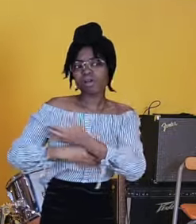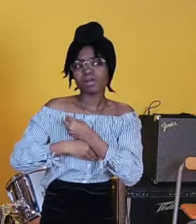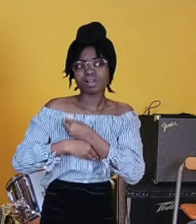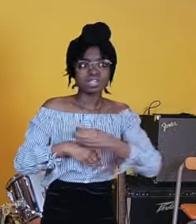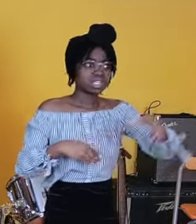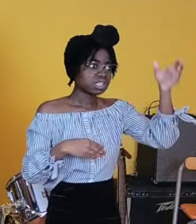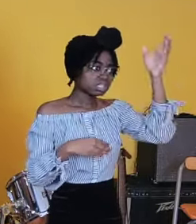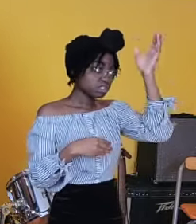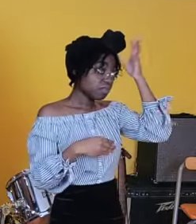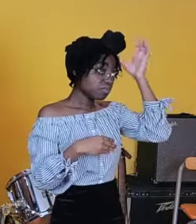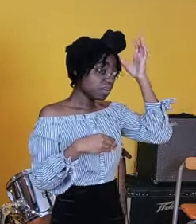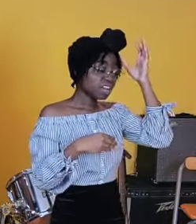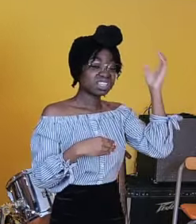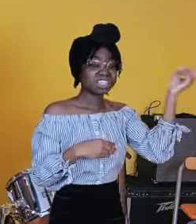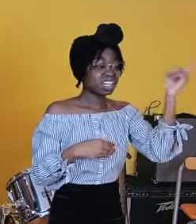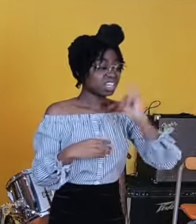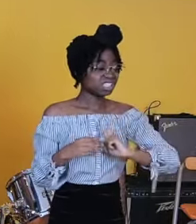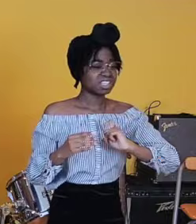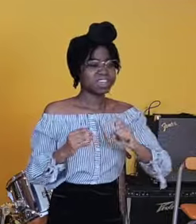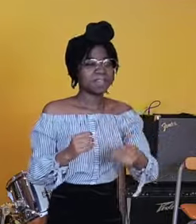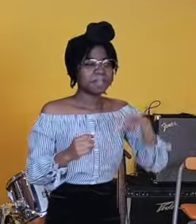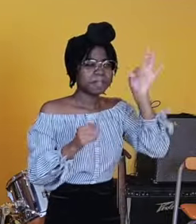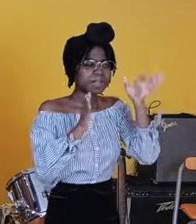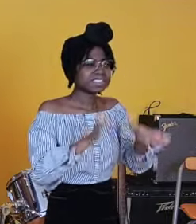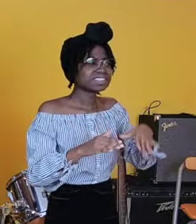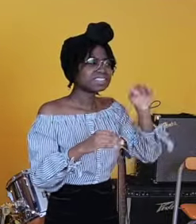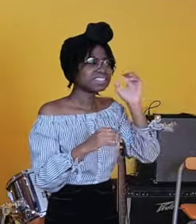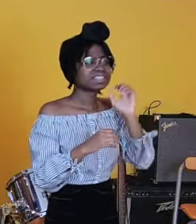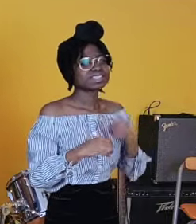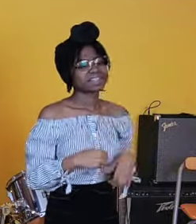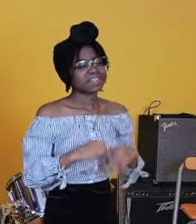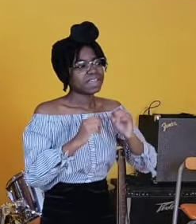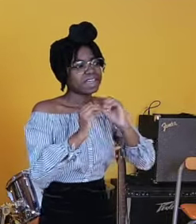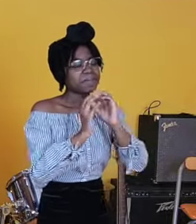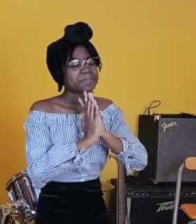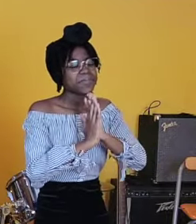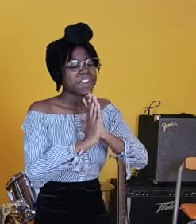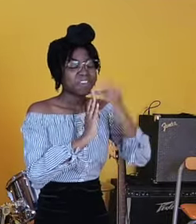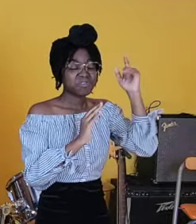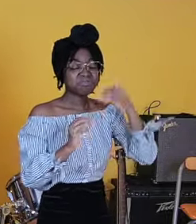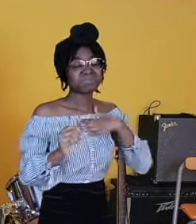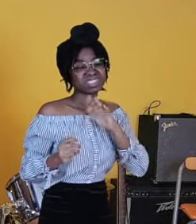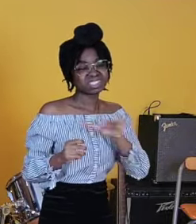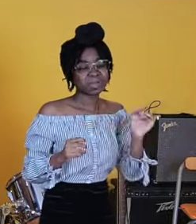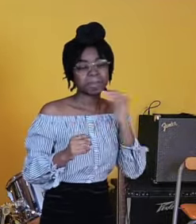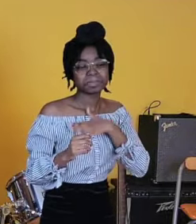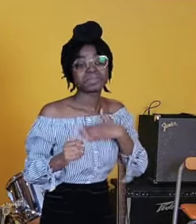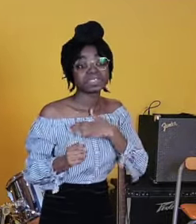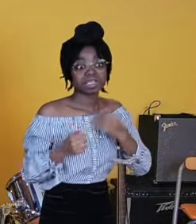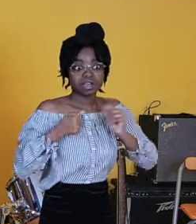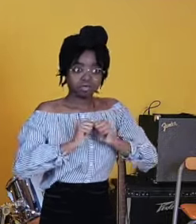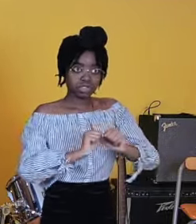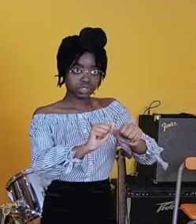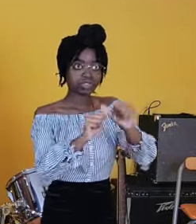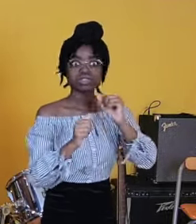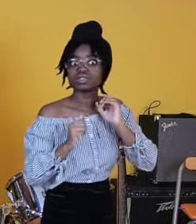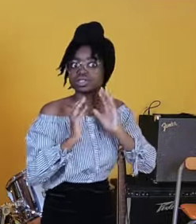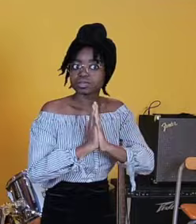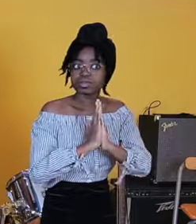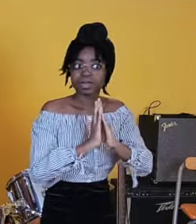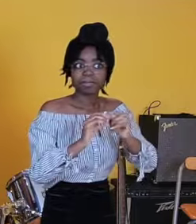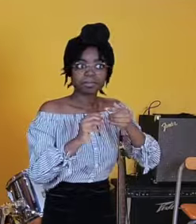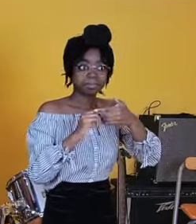asked Pastor Andrew, will you pray with me? Continue to pray for them. And we continue to pray for them because we want to put them in heaven, not